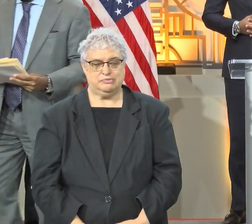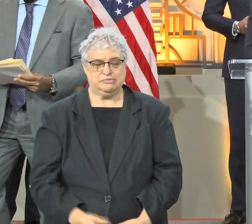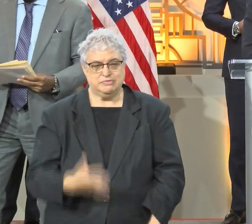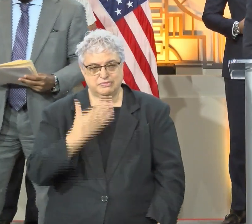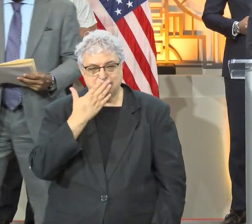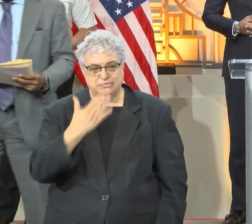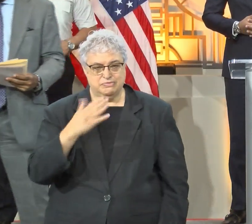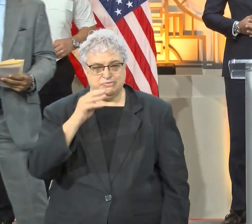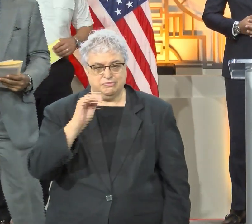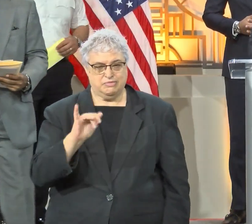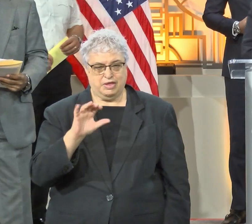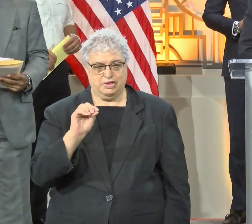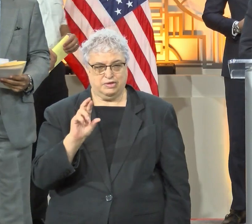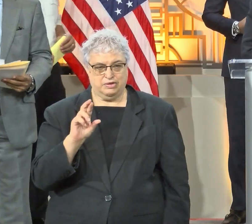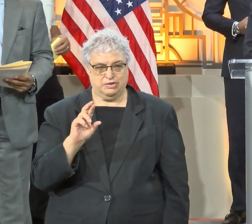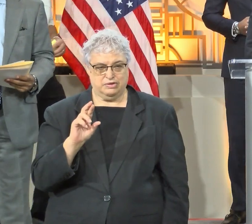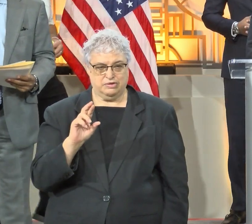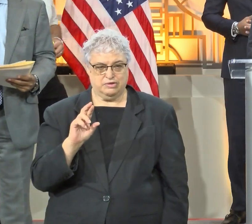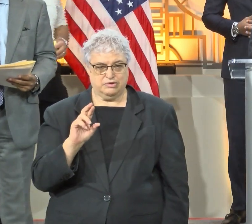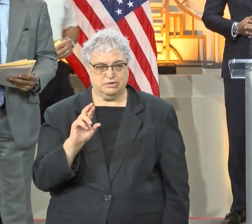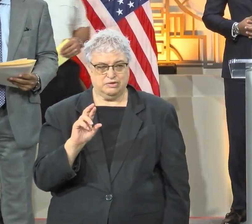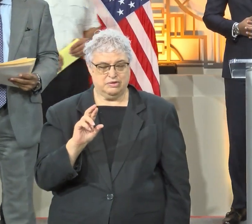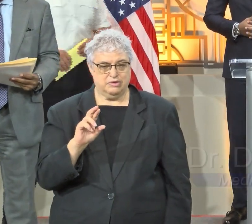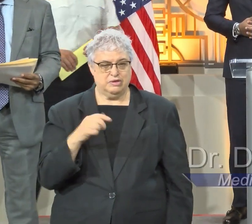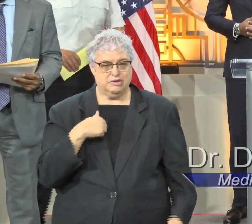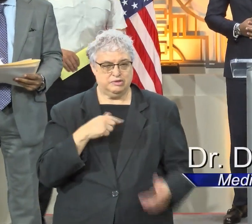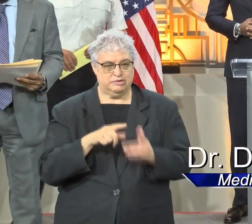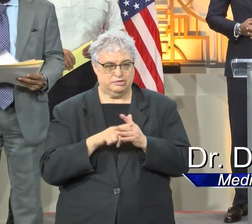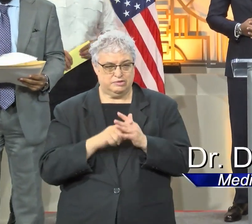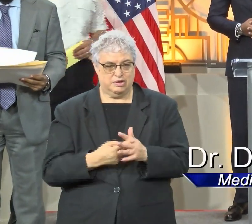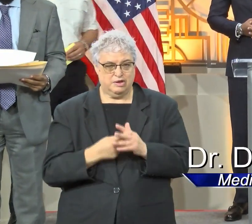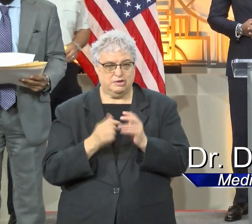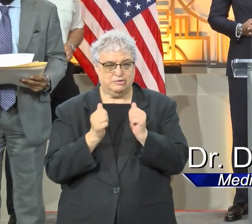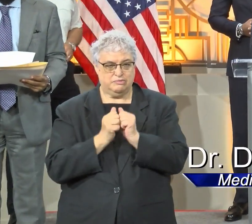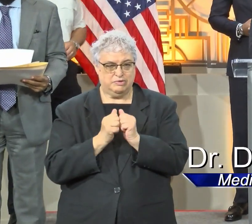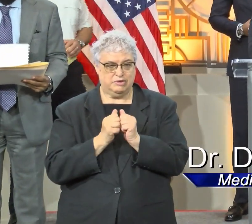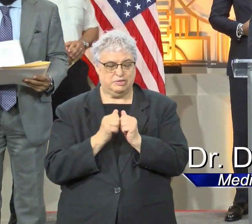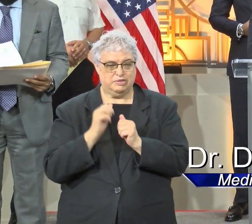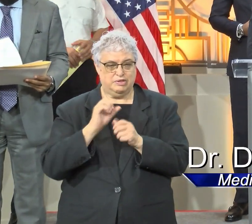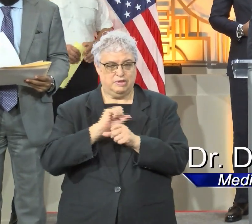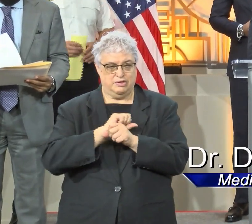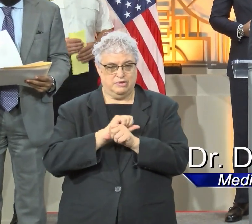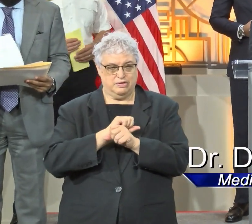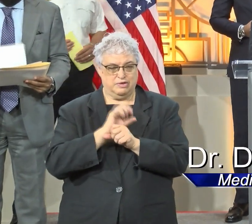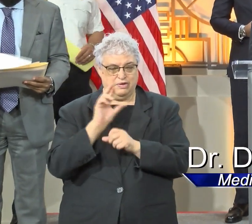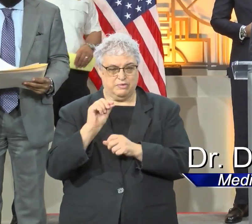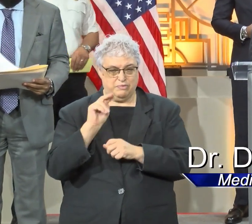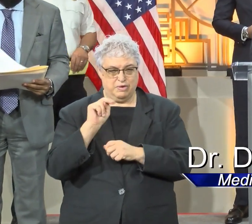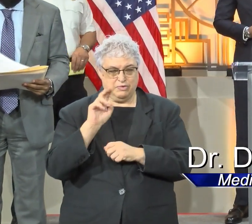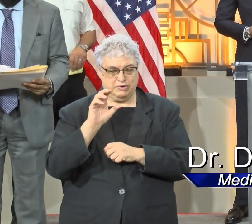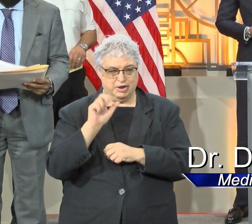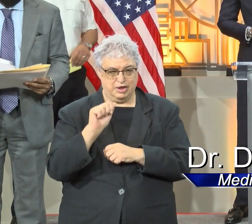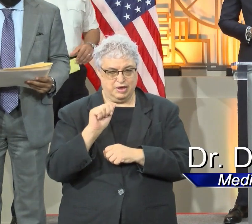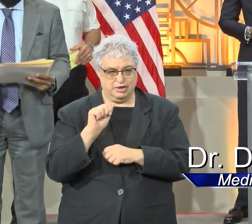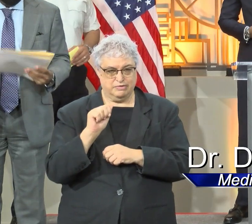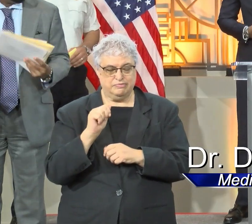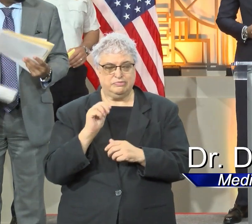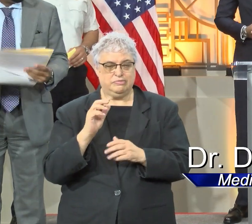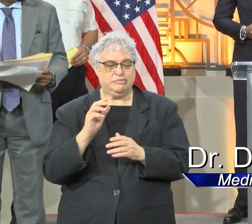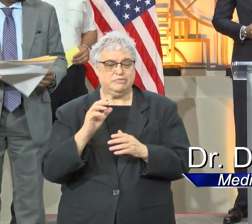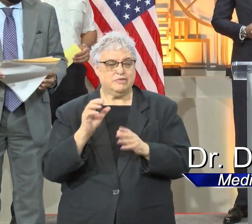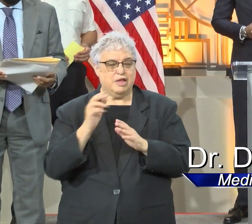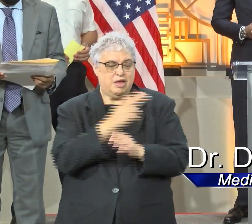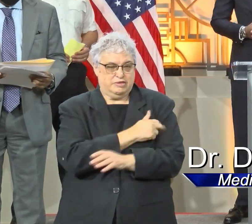Thank you, Mayor. I'm going to start off with where I'm going to end up here. So a couple of points. One is the situation in our